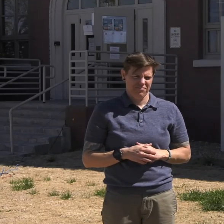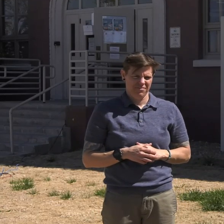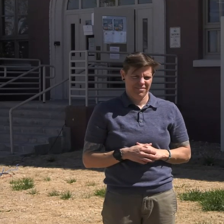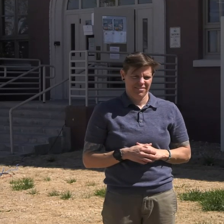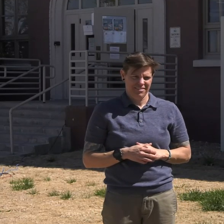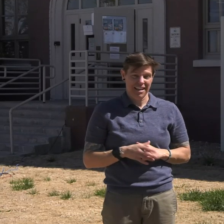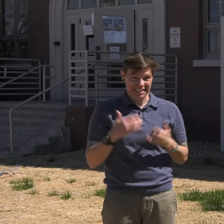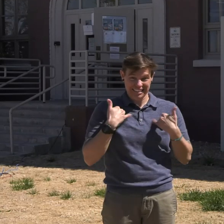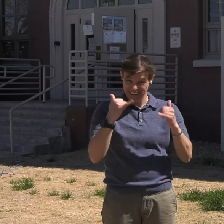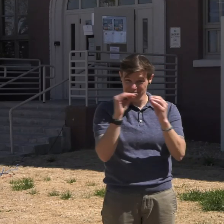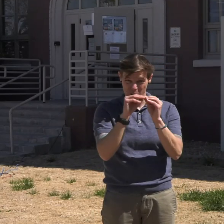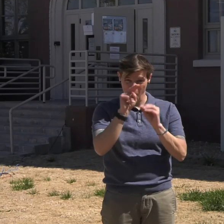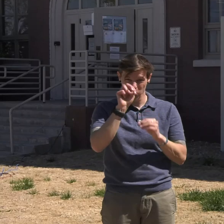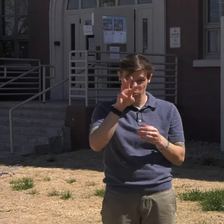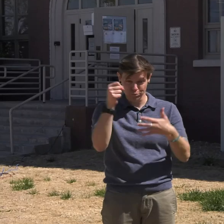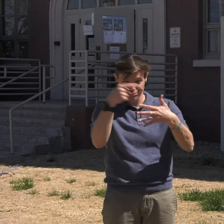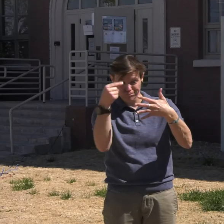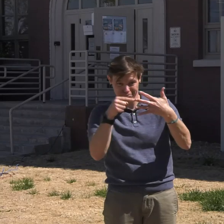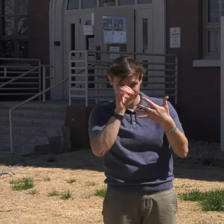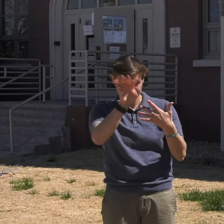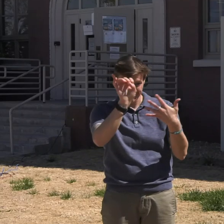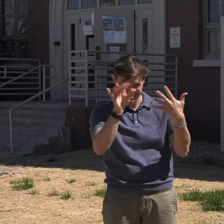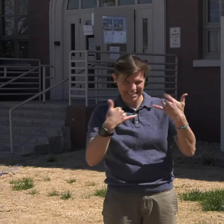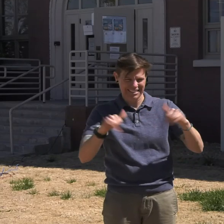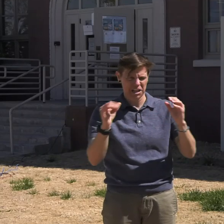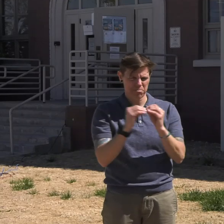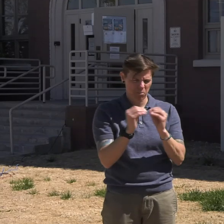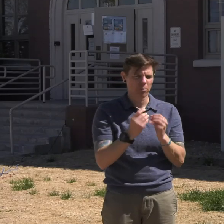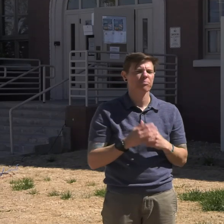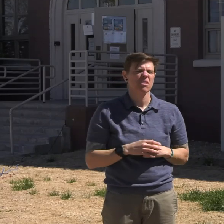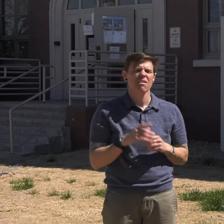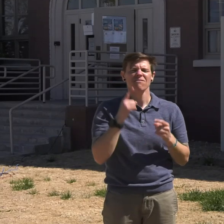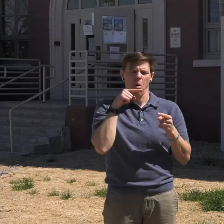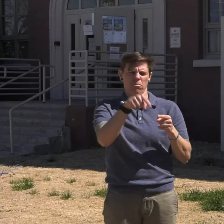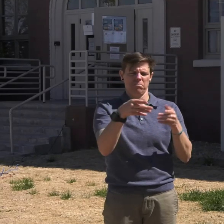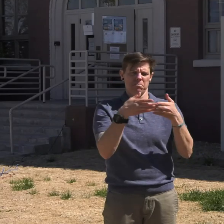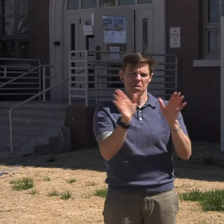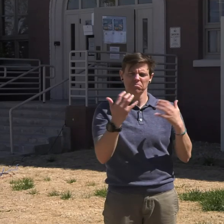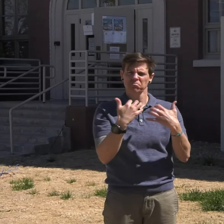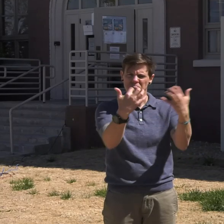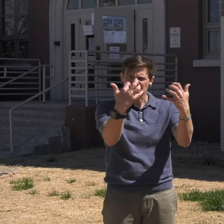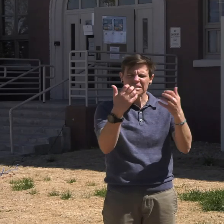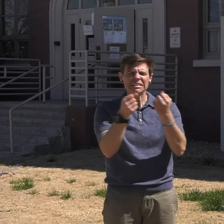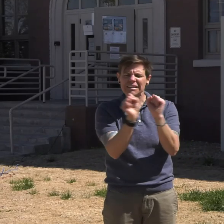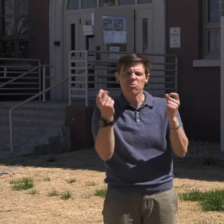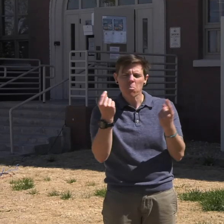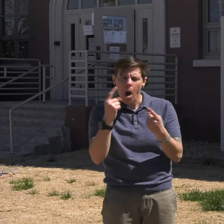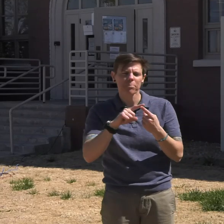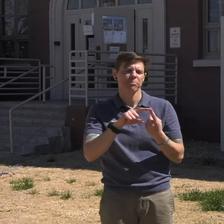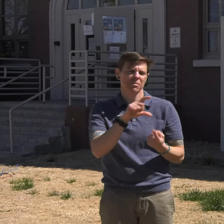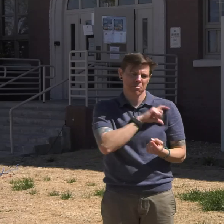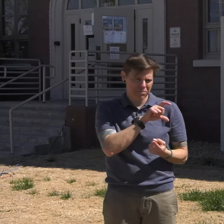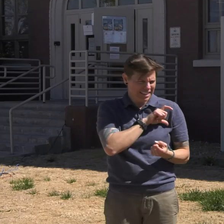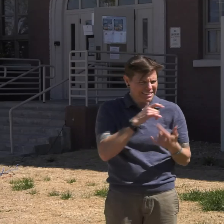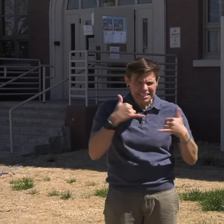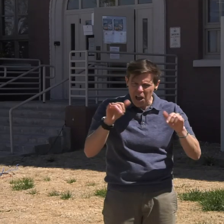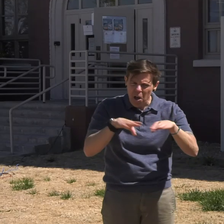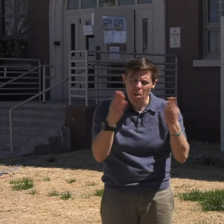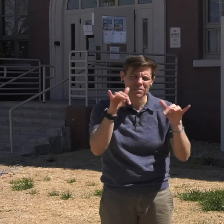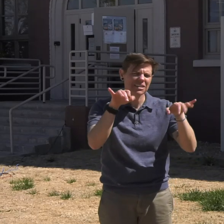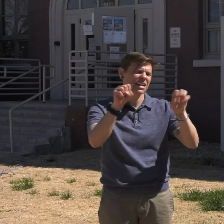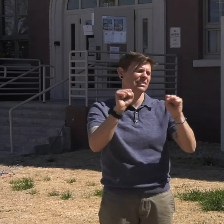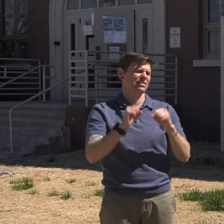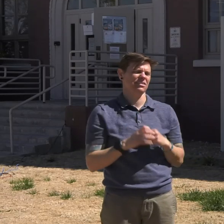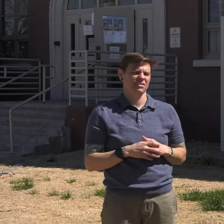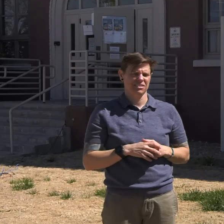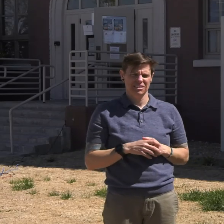let's talk a little bit about public safety. Our police stations, of course, are still open. Our substations are still able to take